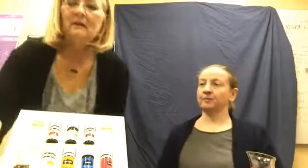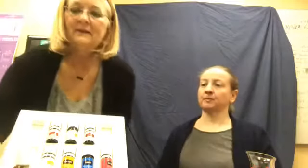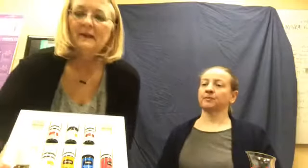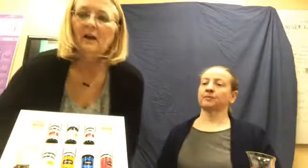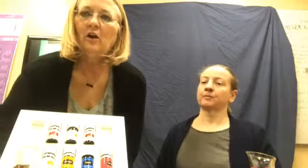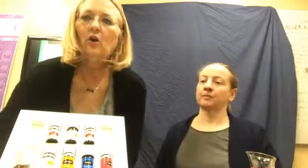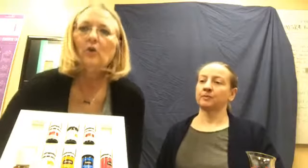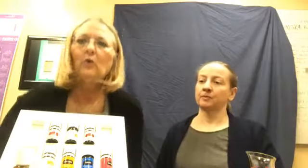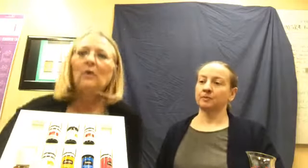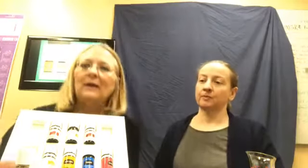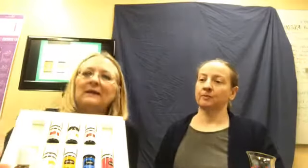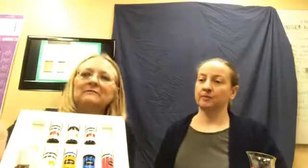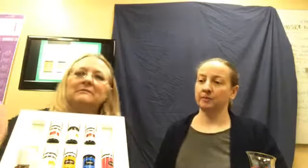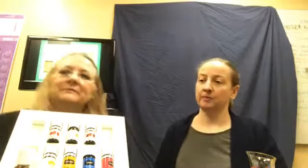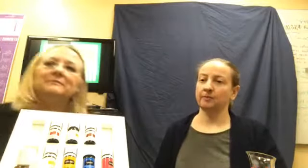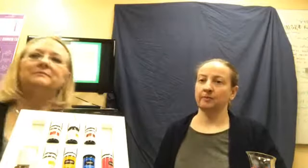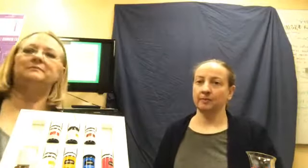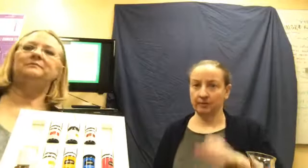So,